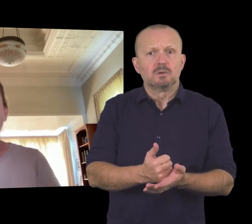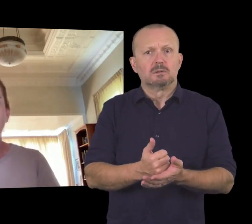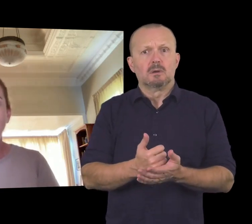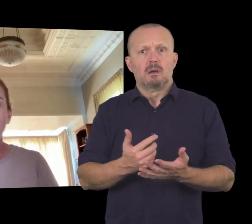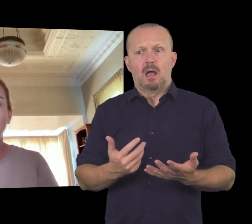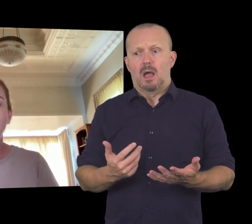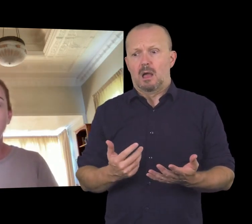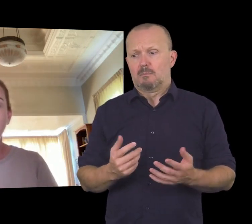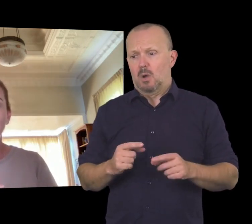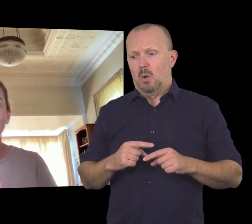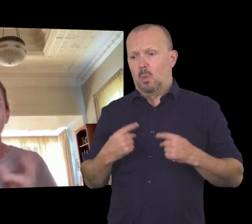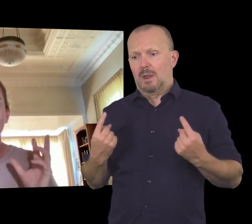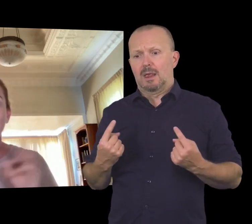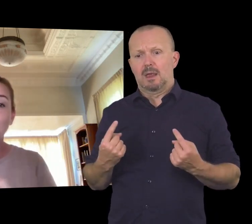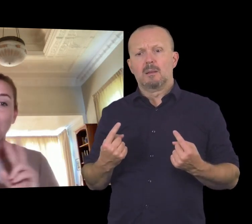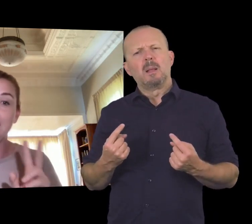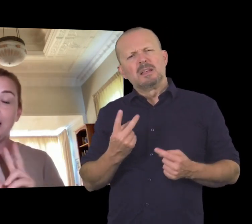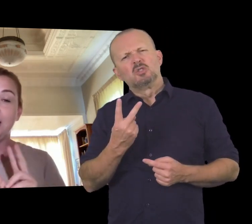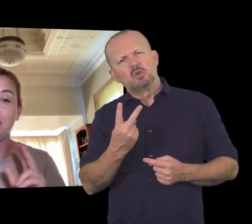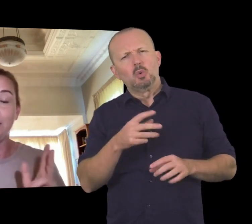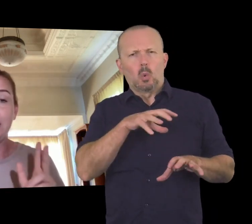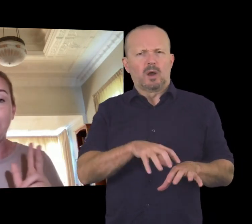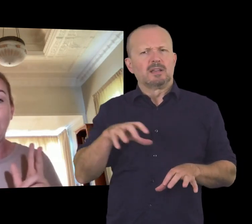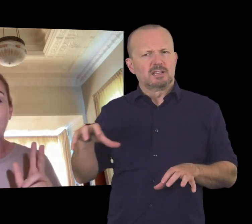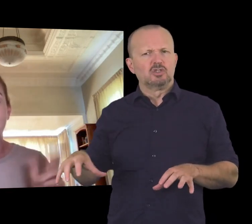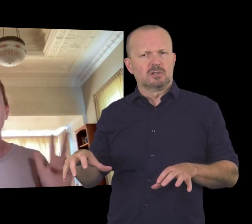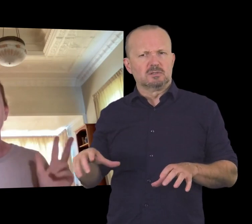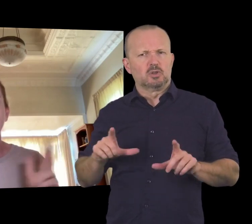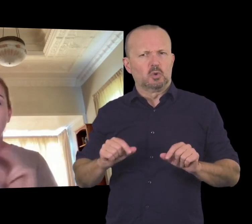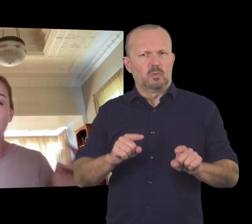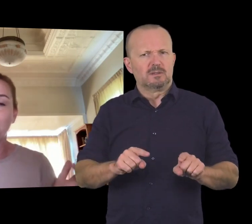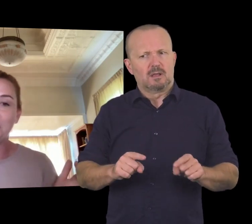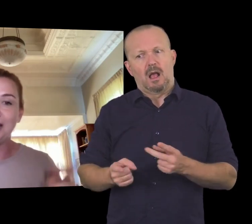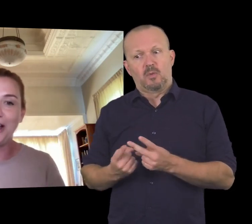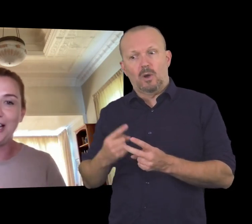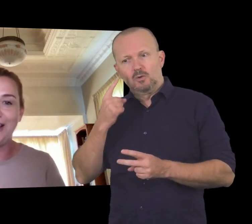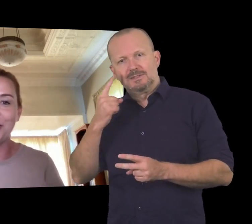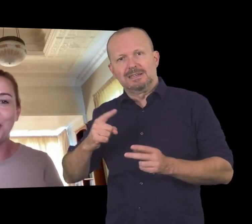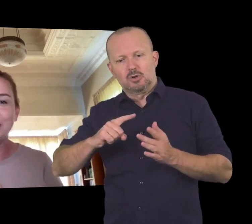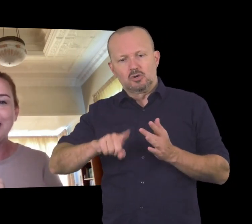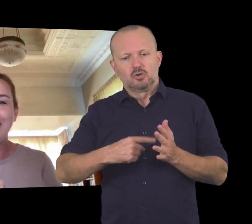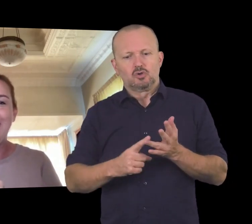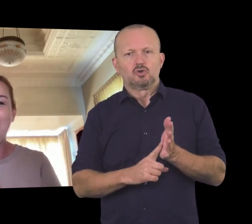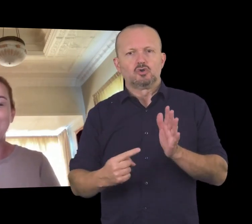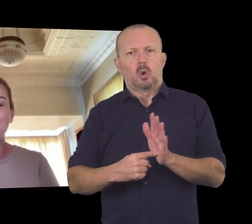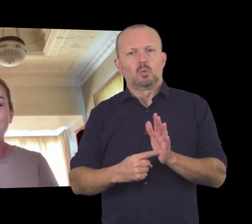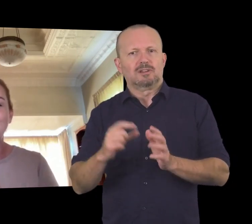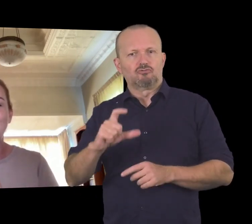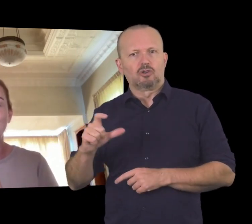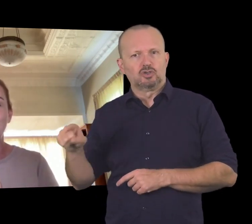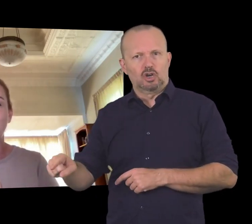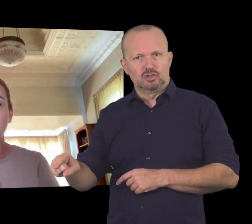support, we're one of 2 organisations that really work in this space. The other you would have seen earlier are Jolt